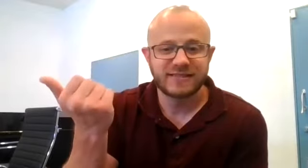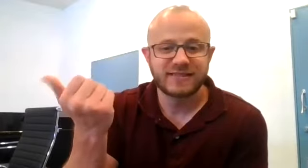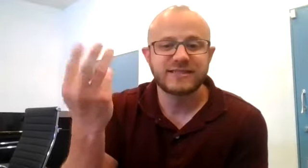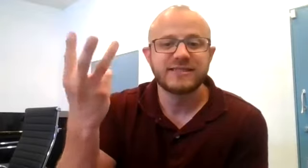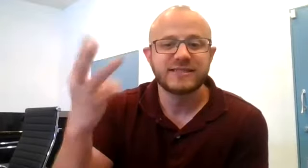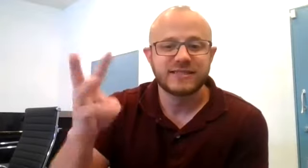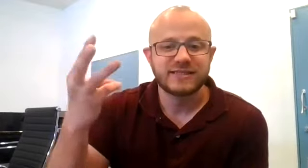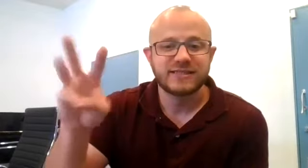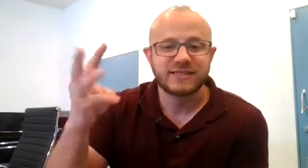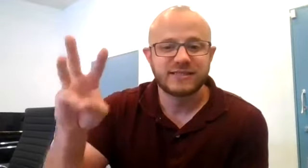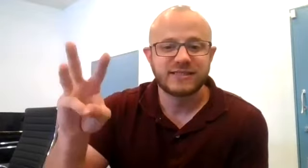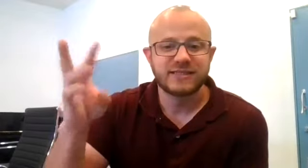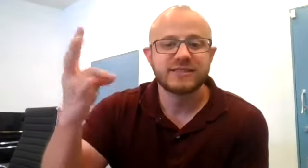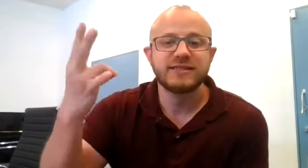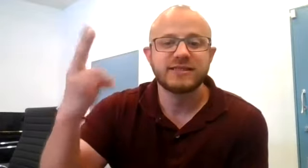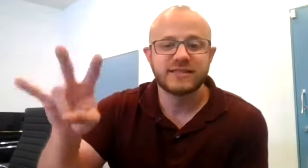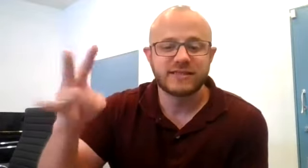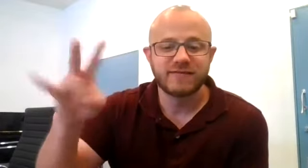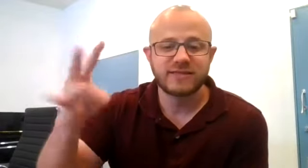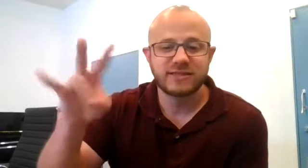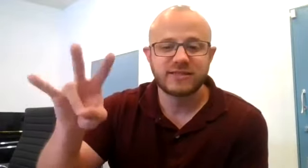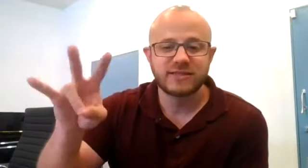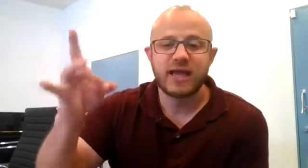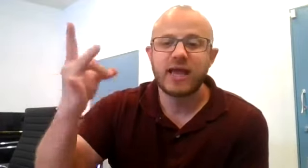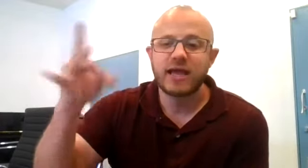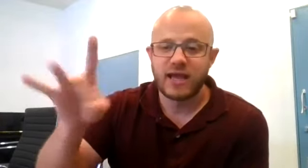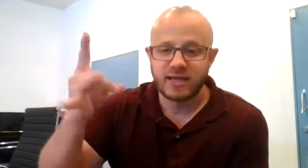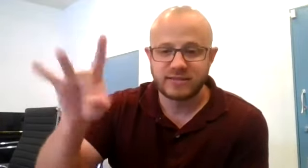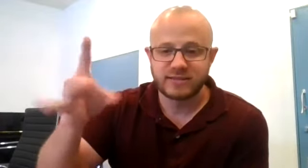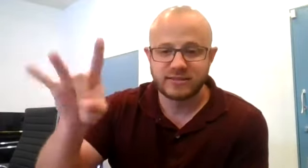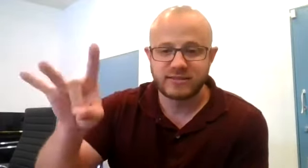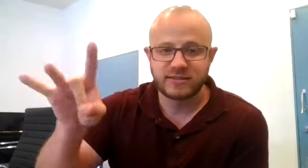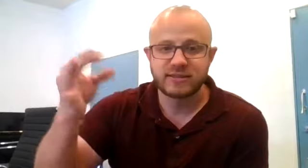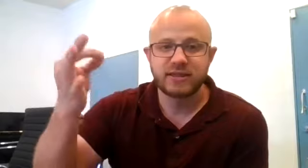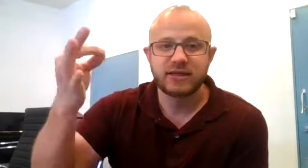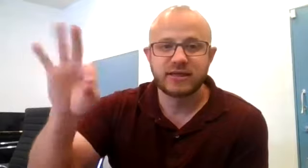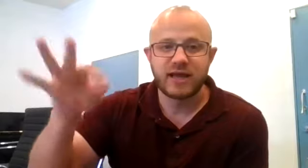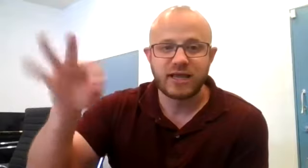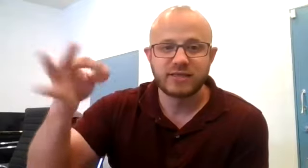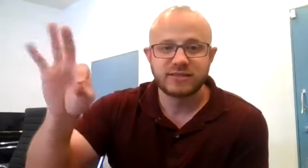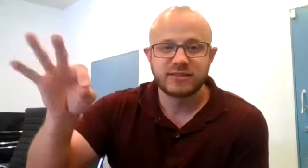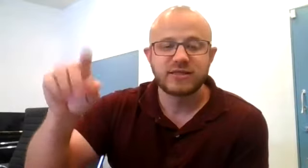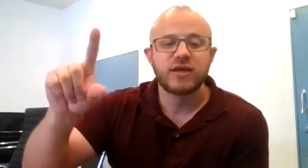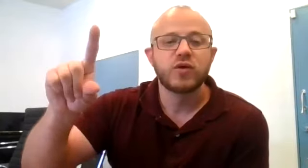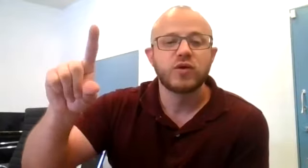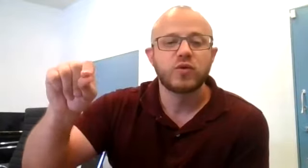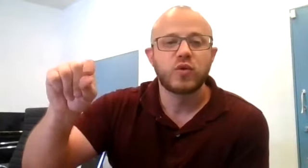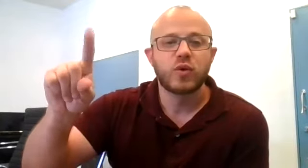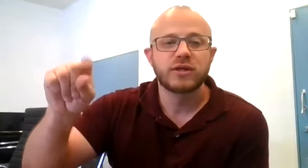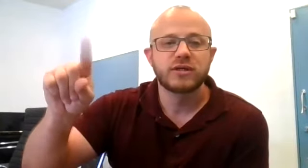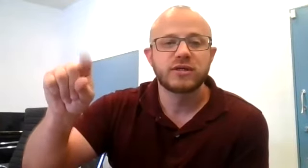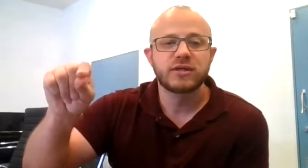15, 16, 17, 18, 19, 20,